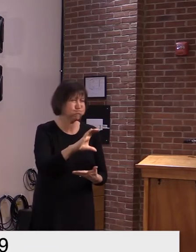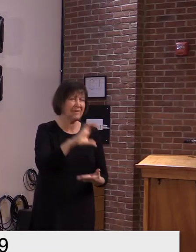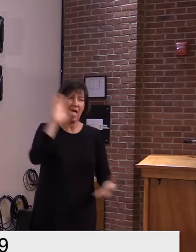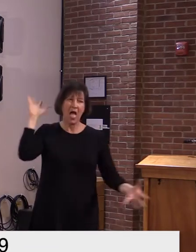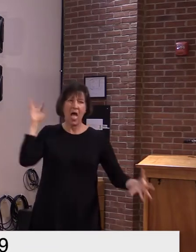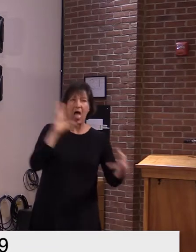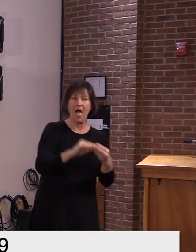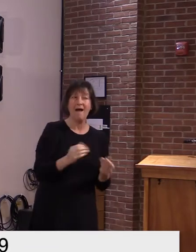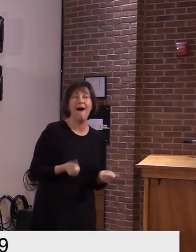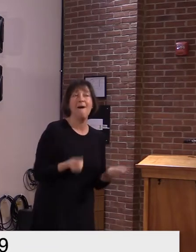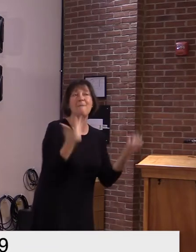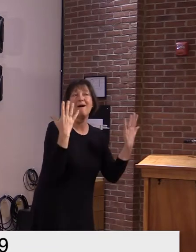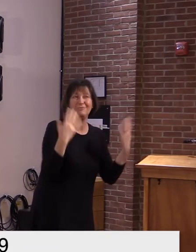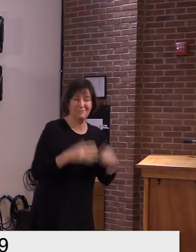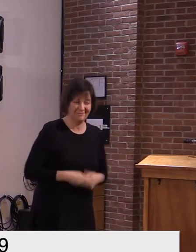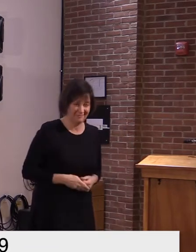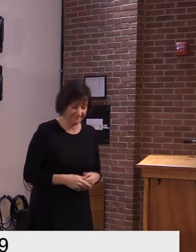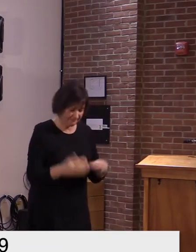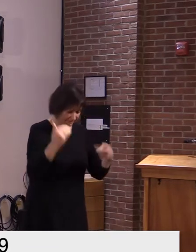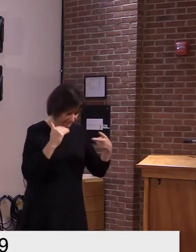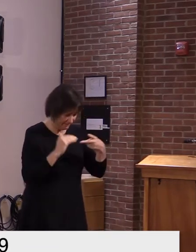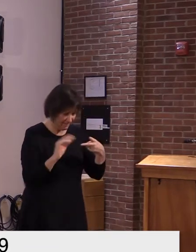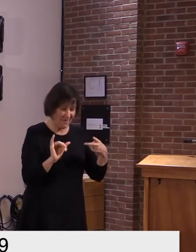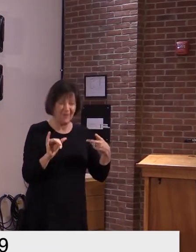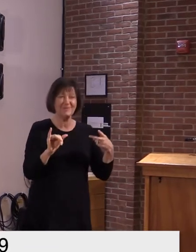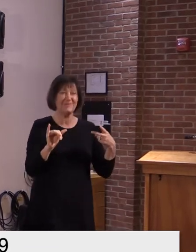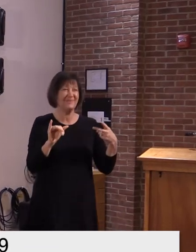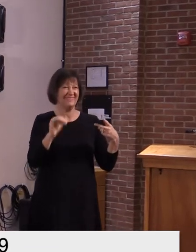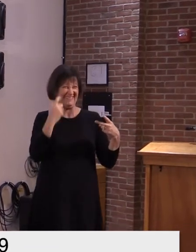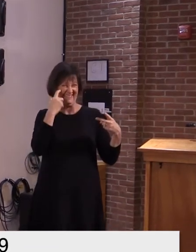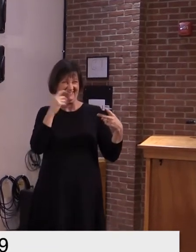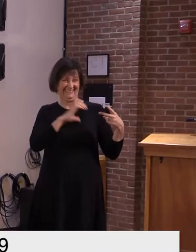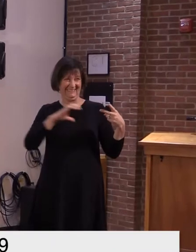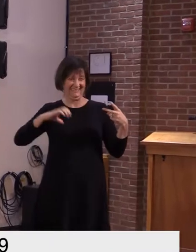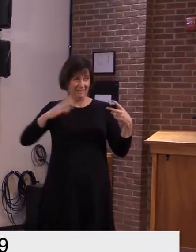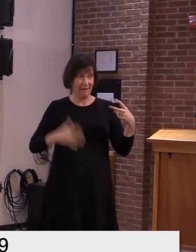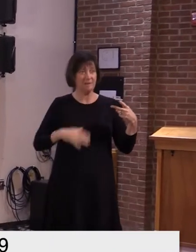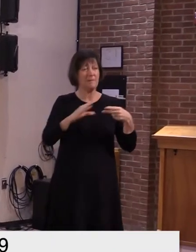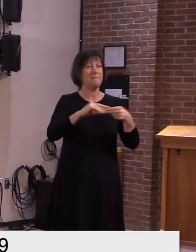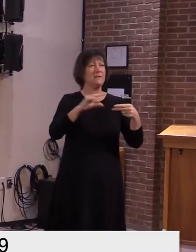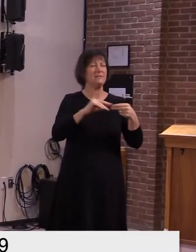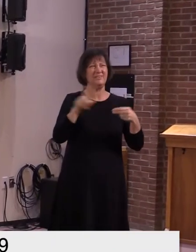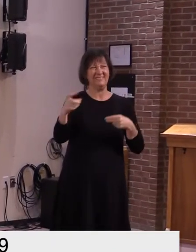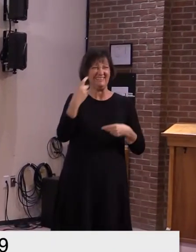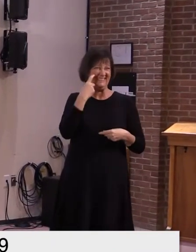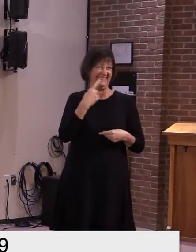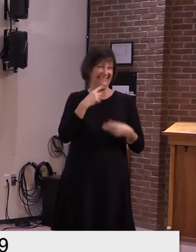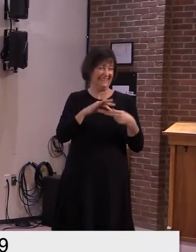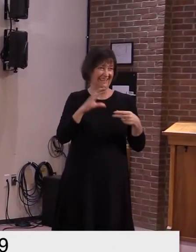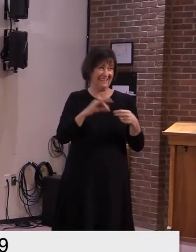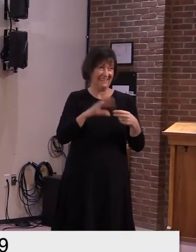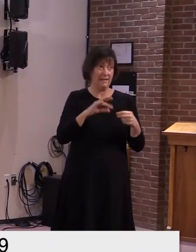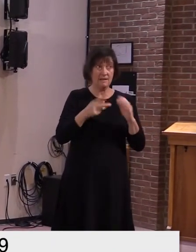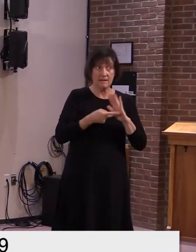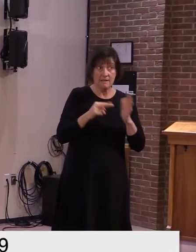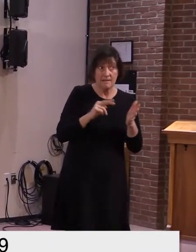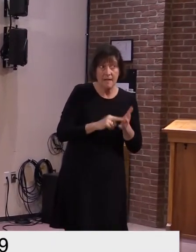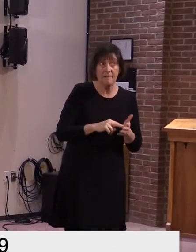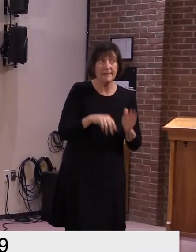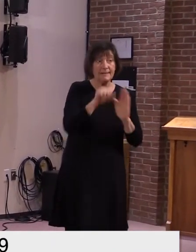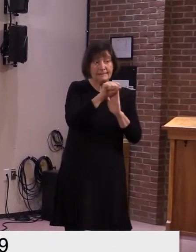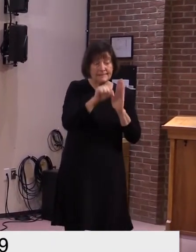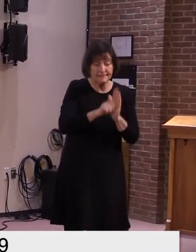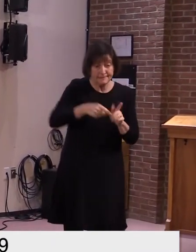Governor, as Congressman mentioned, and you previously expressed concerns, this doesn't include any money for state